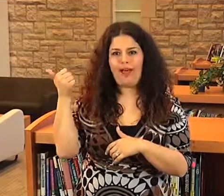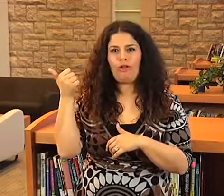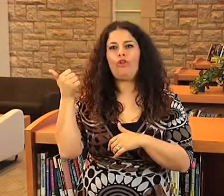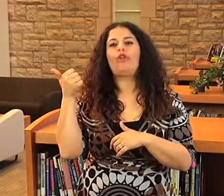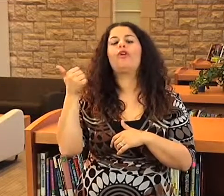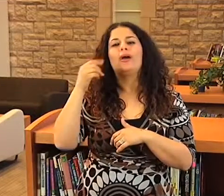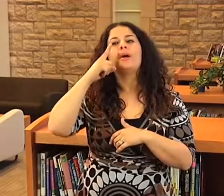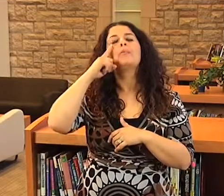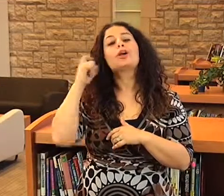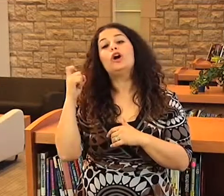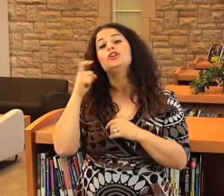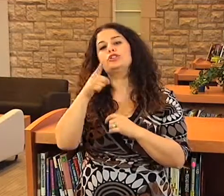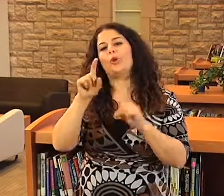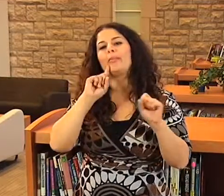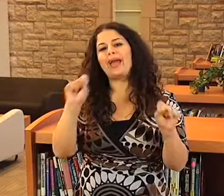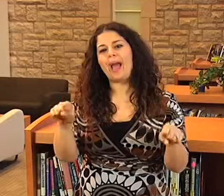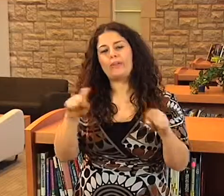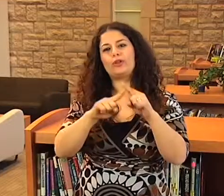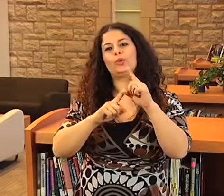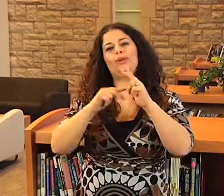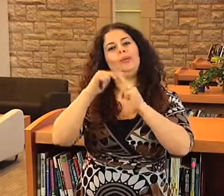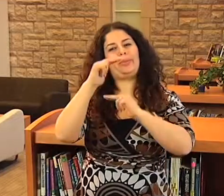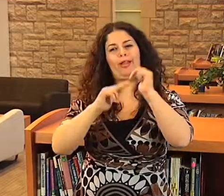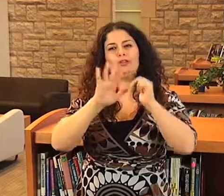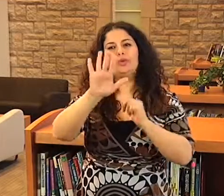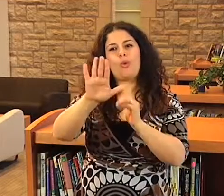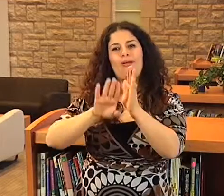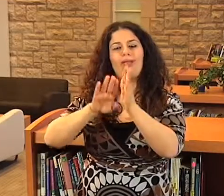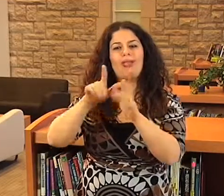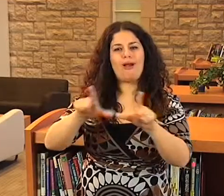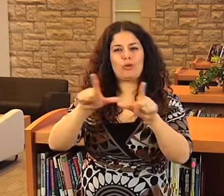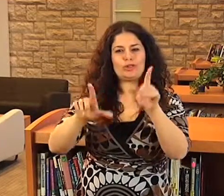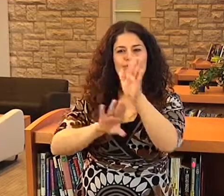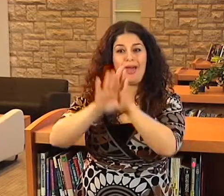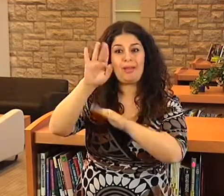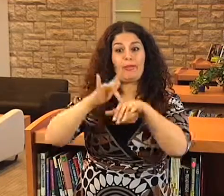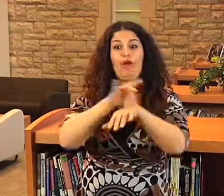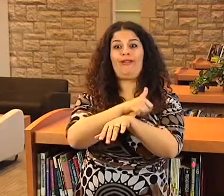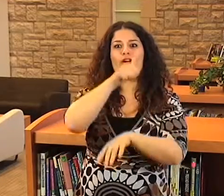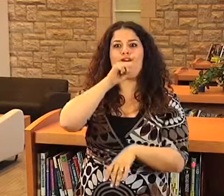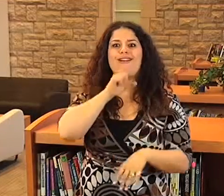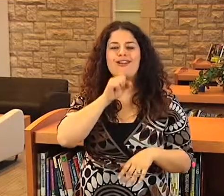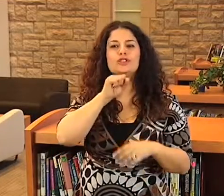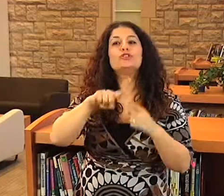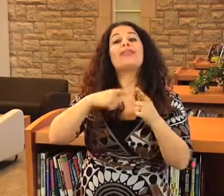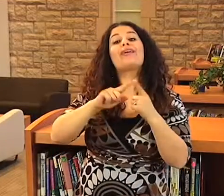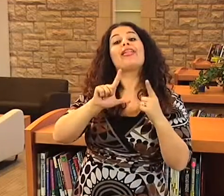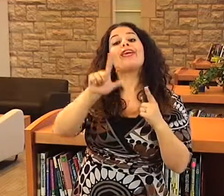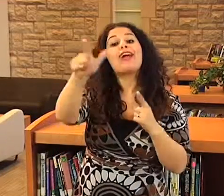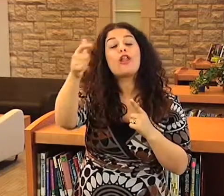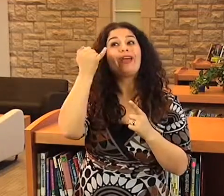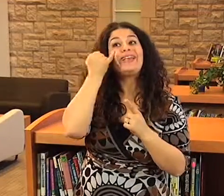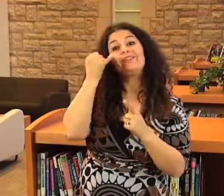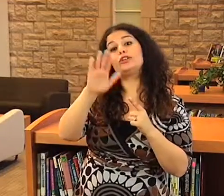The earlier the better, because then they can build on their language skills at an early age.